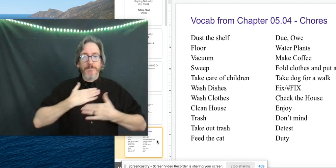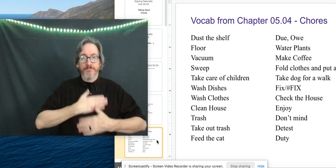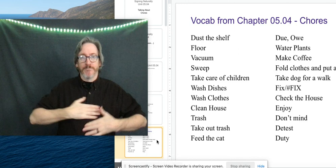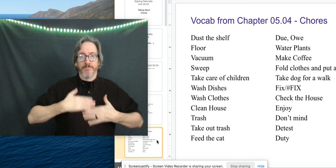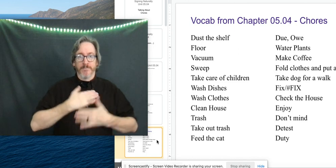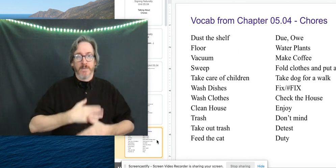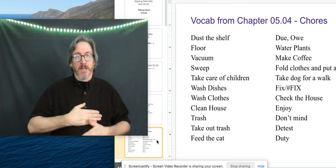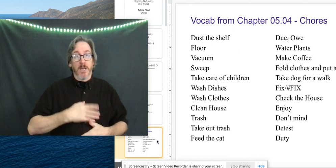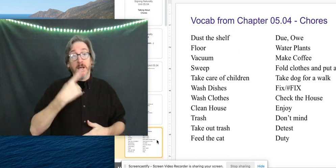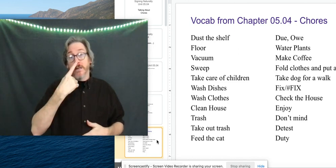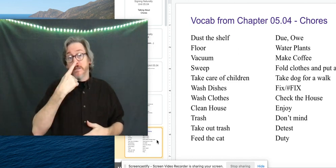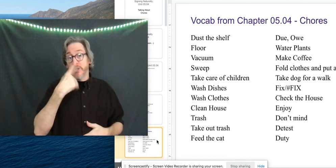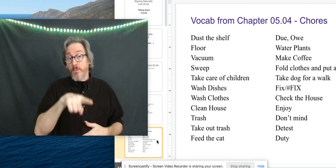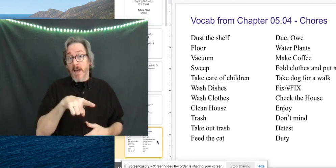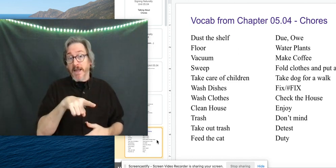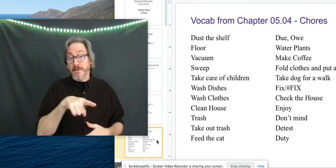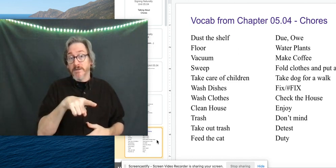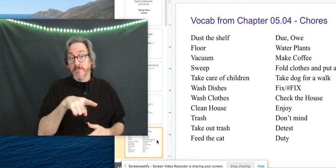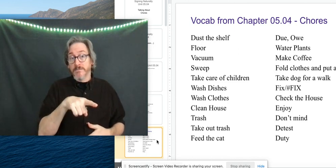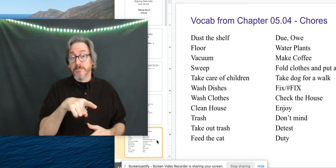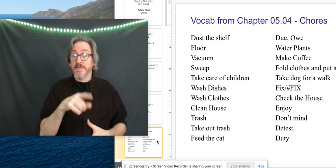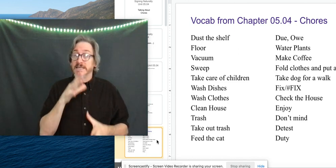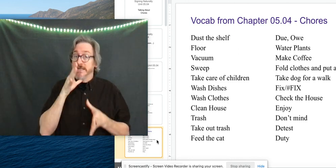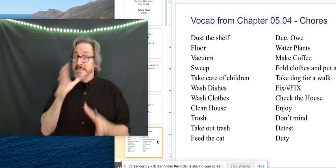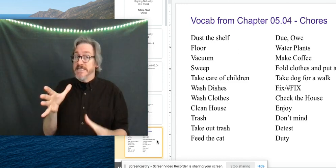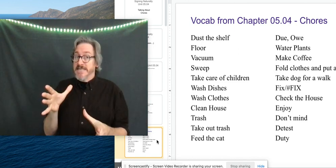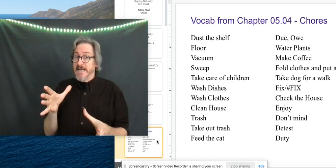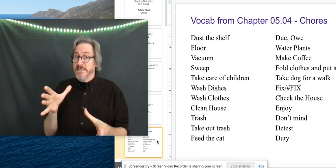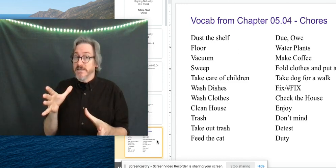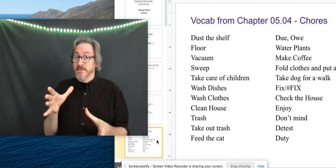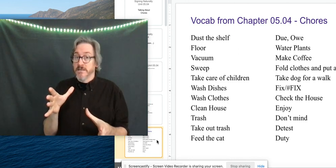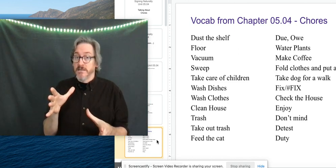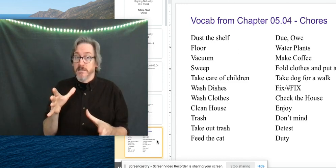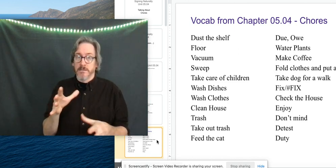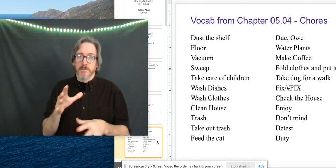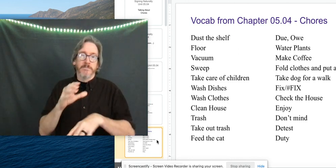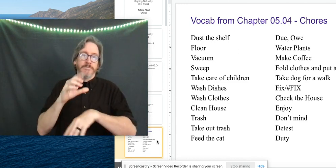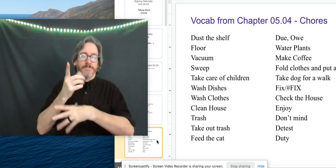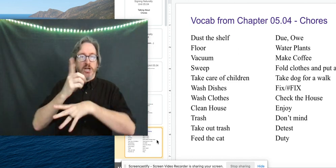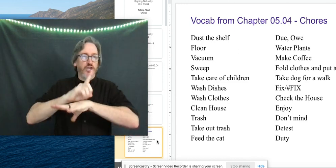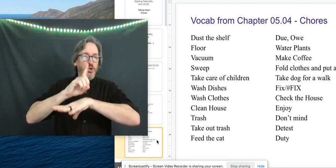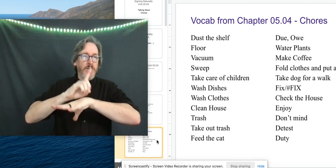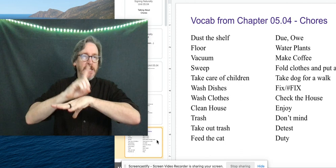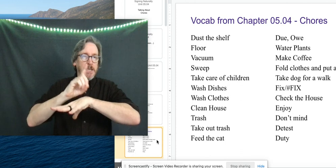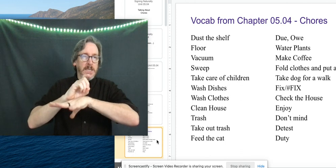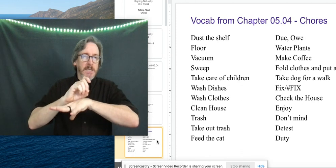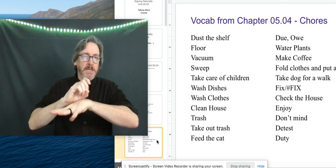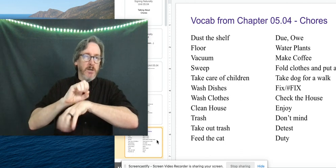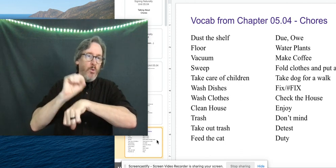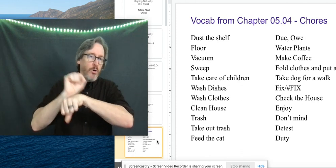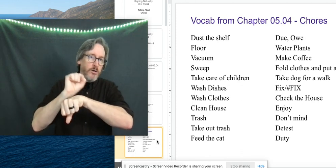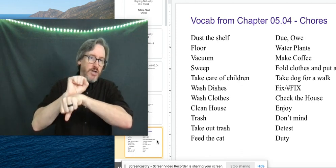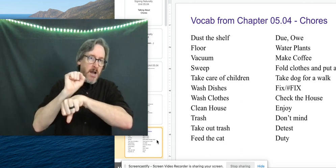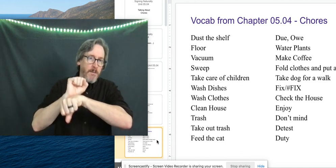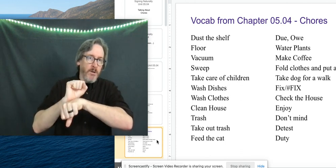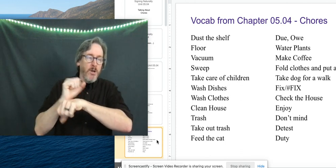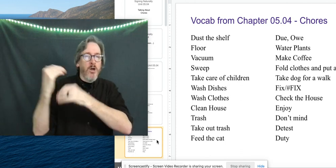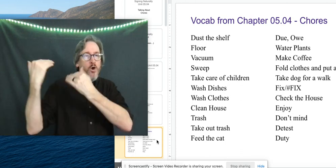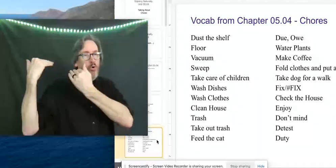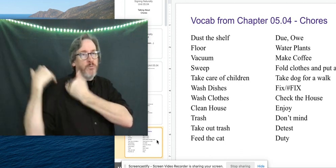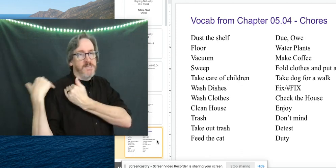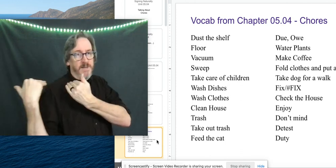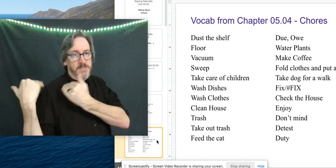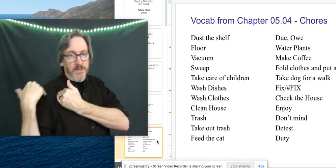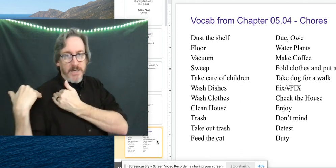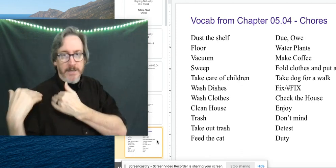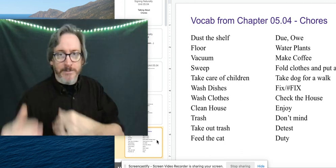Enjoy. Don't mind. Detest. Duty or job